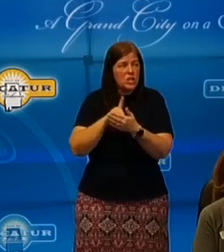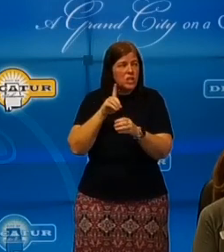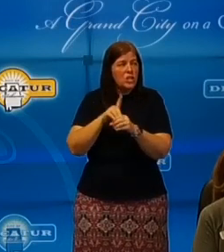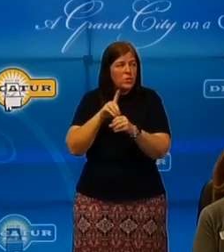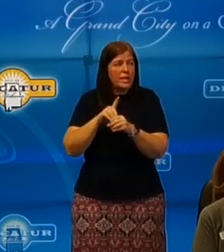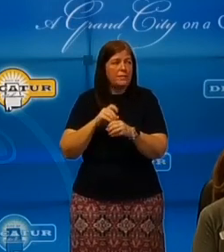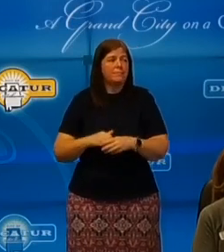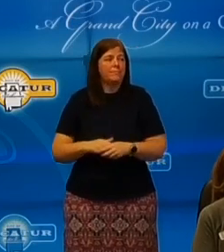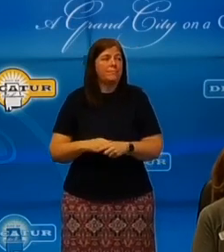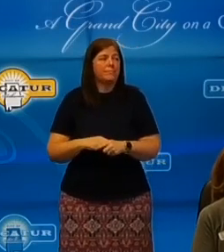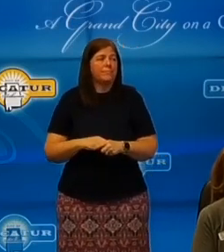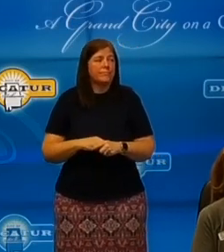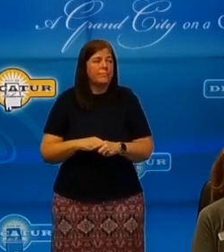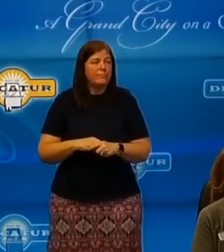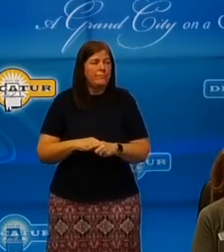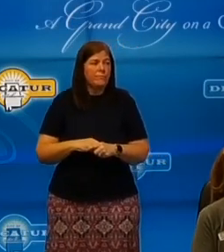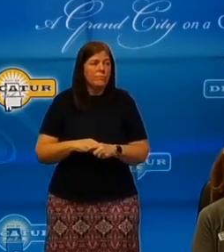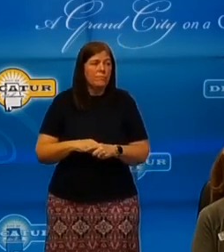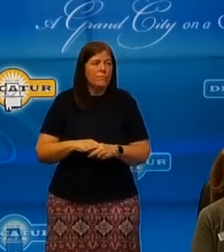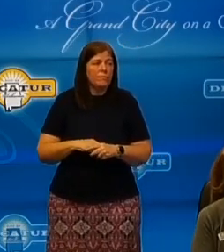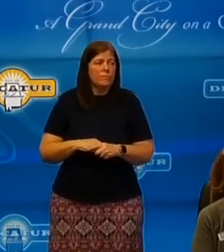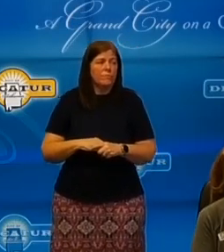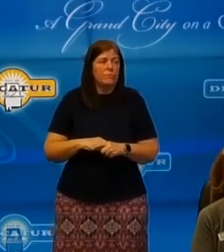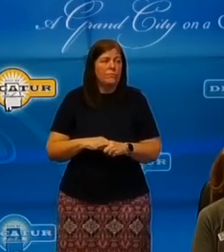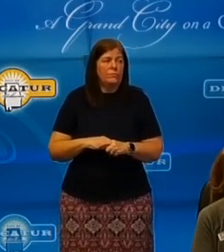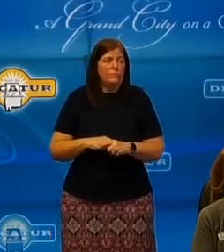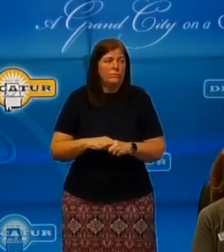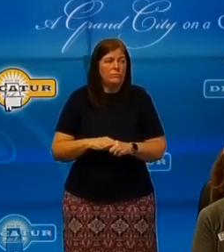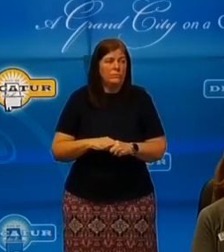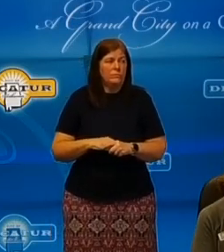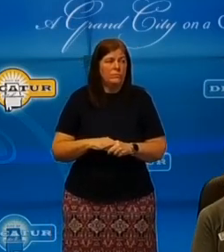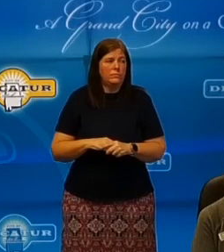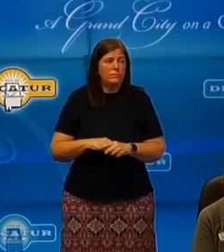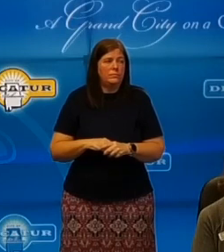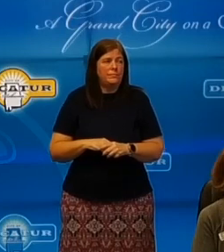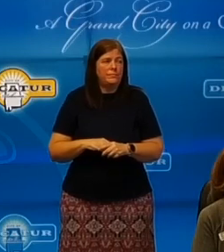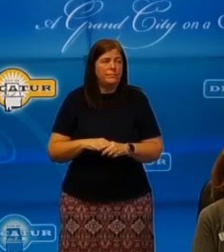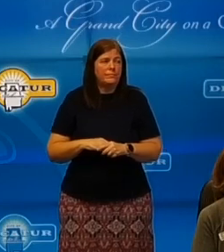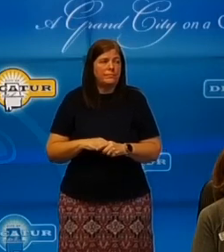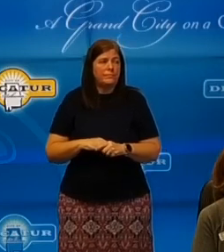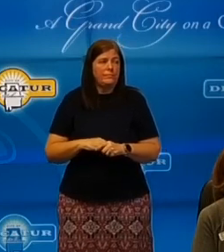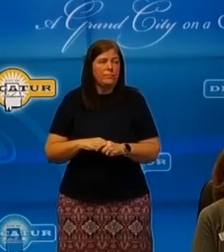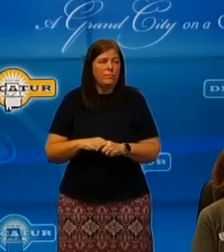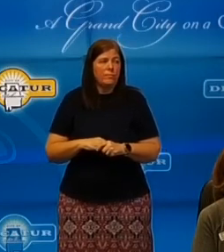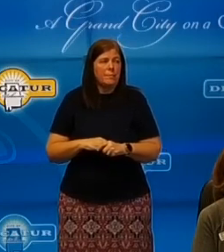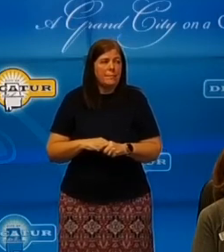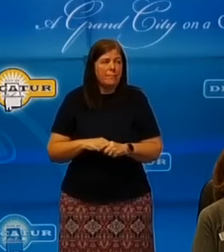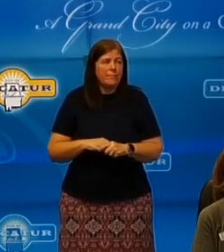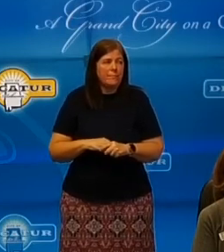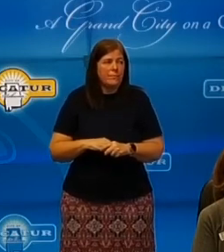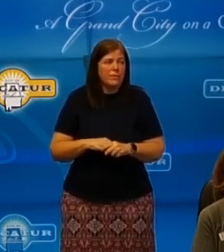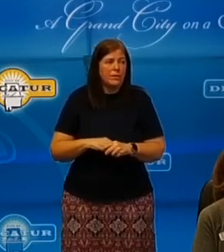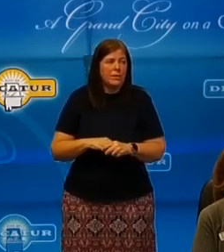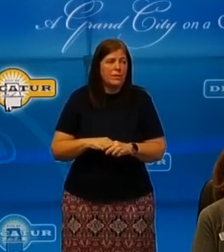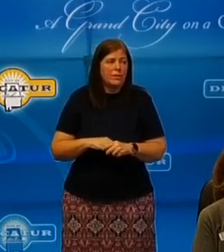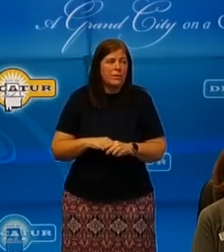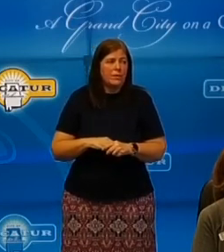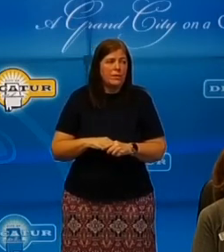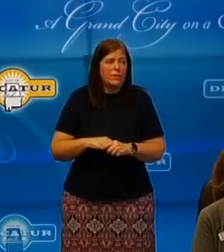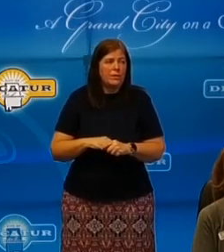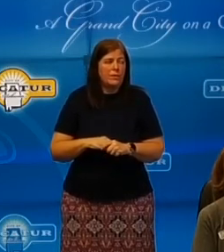Yeah. Did you? I'm going to put them on hold. Okay. I believe this is Matthew